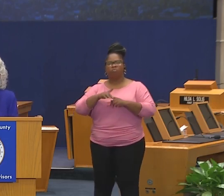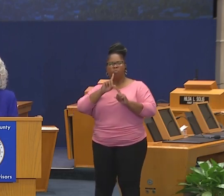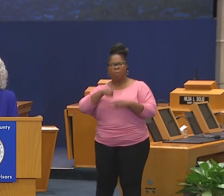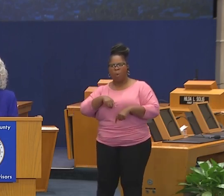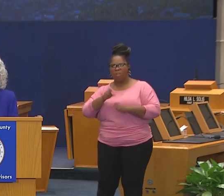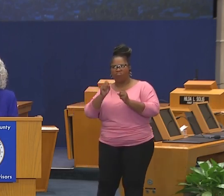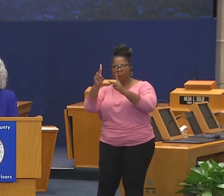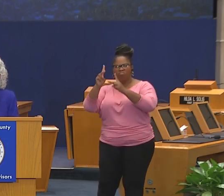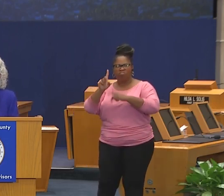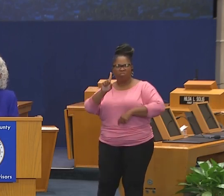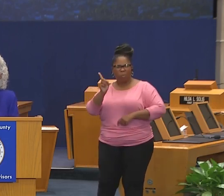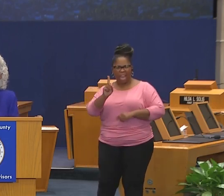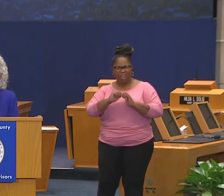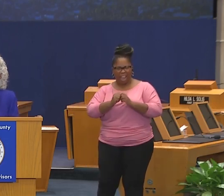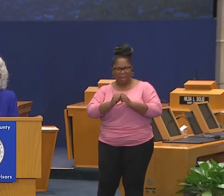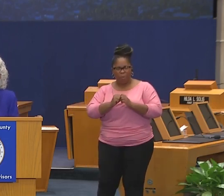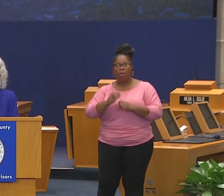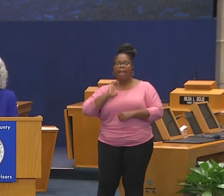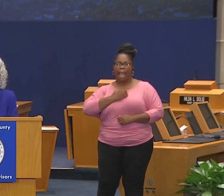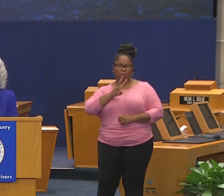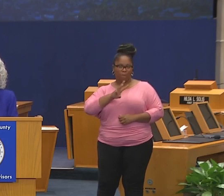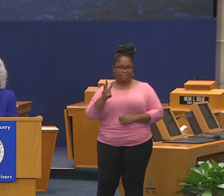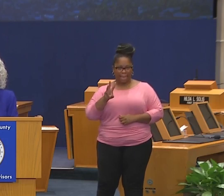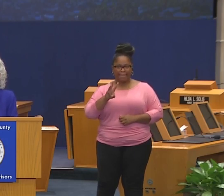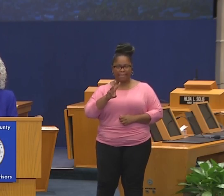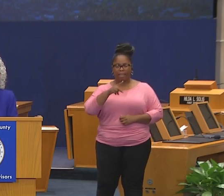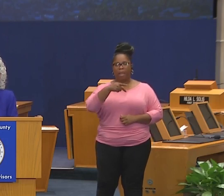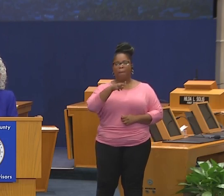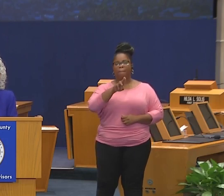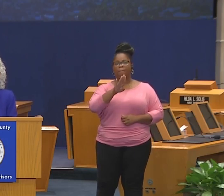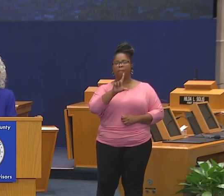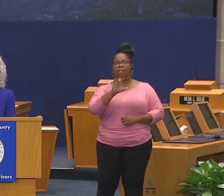County cases on the Department of Public Health's website at